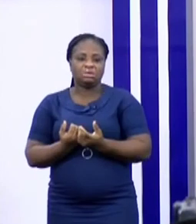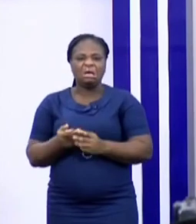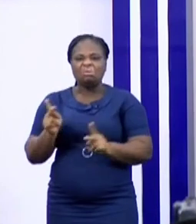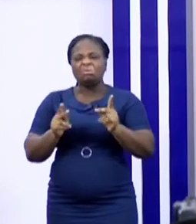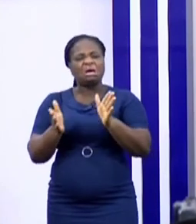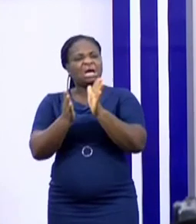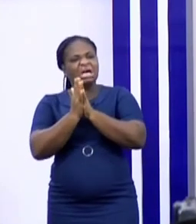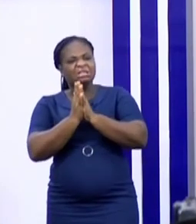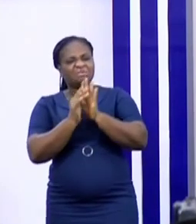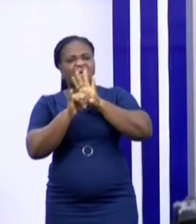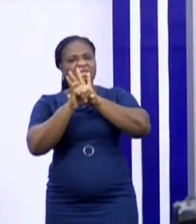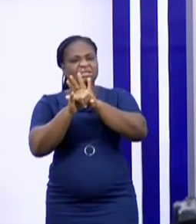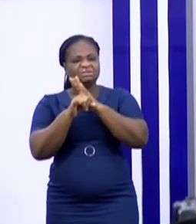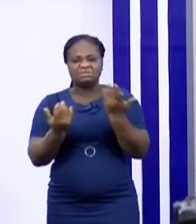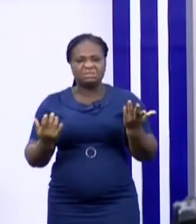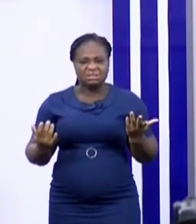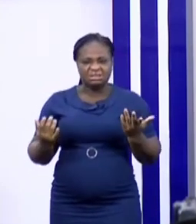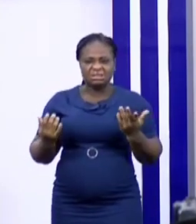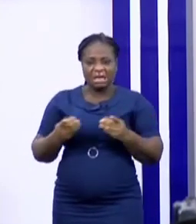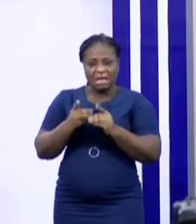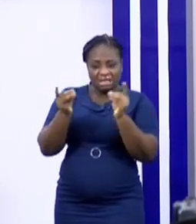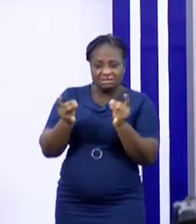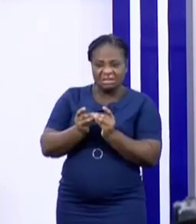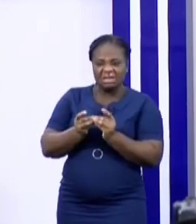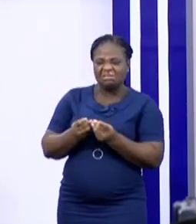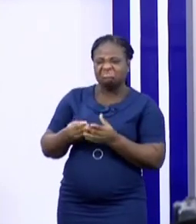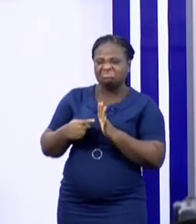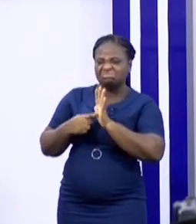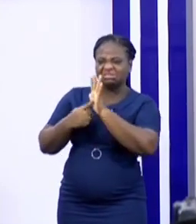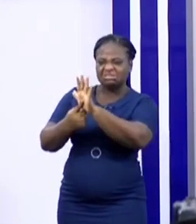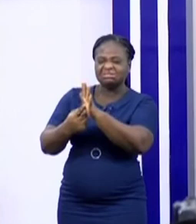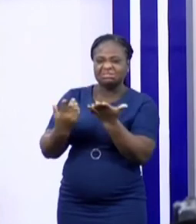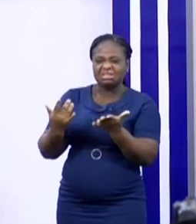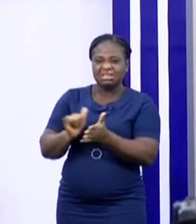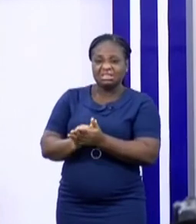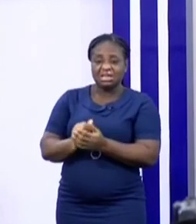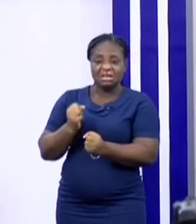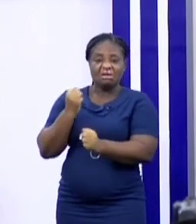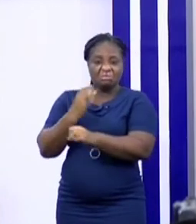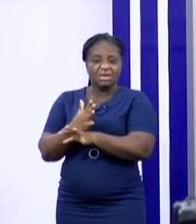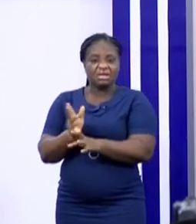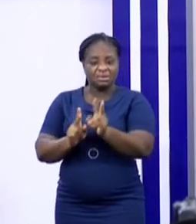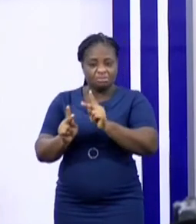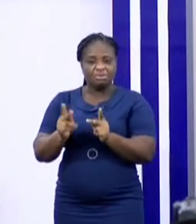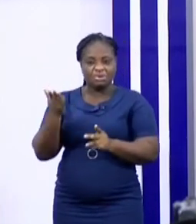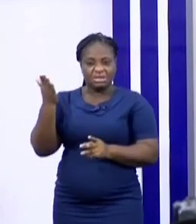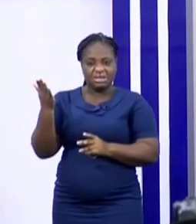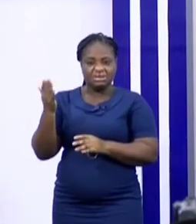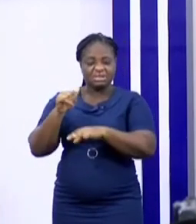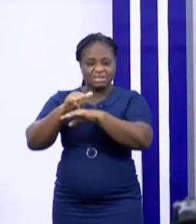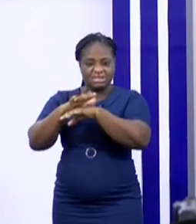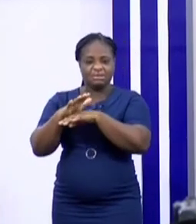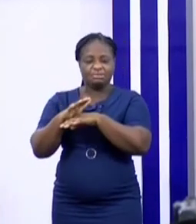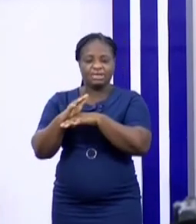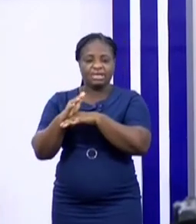were asking for identification. District directors have given them some notification to show that they are really people who are there, sent by the